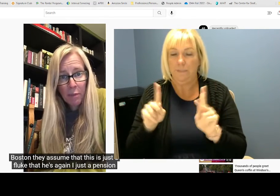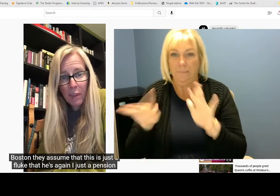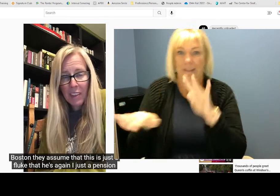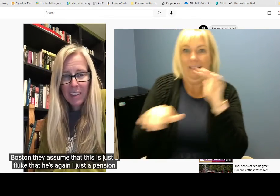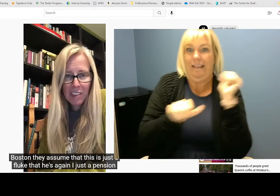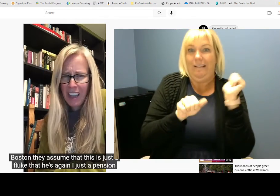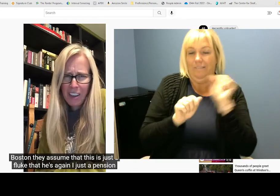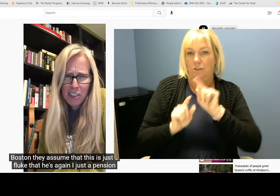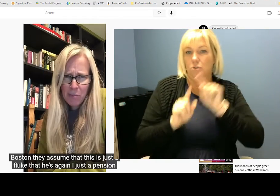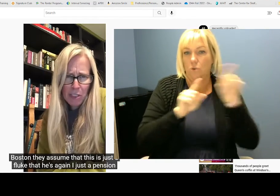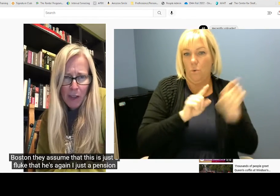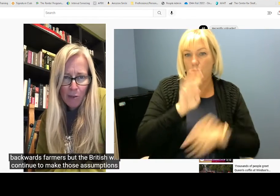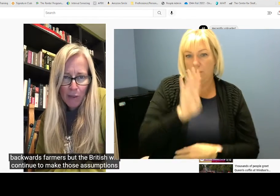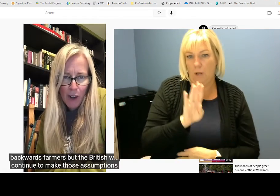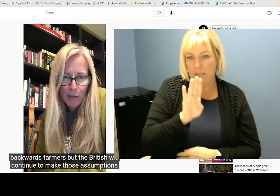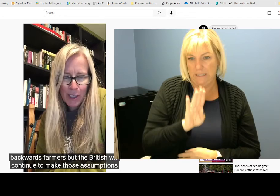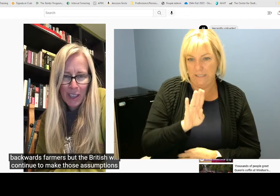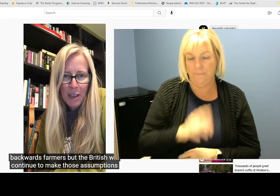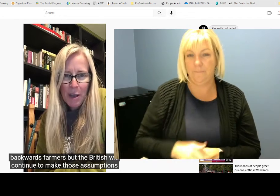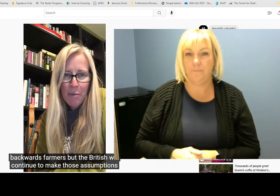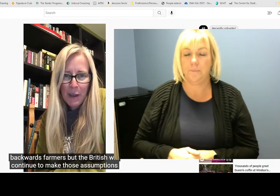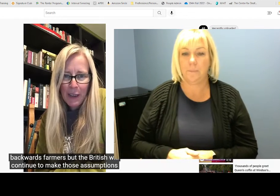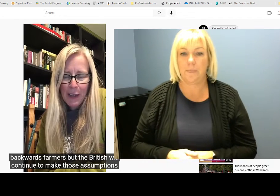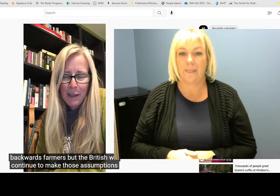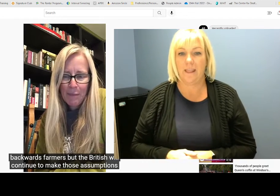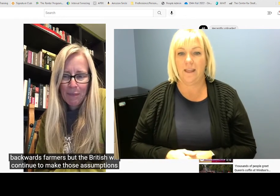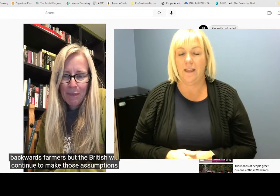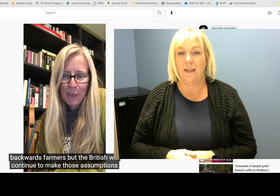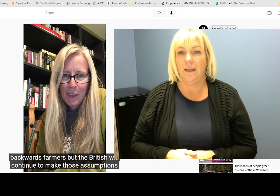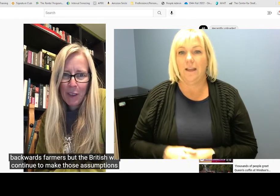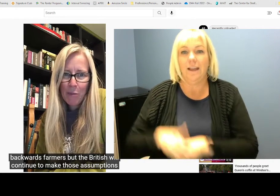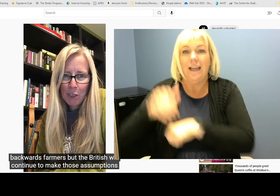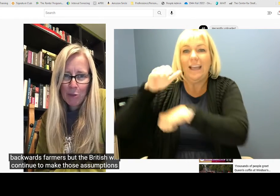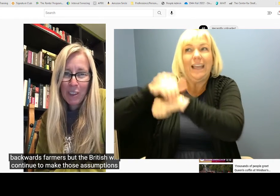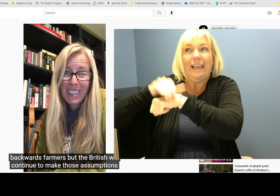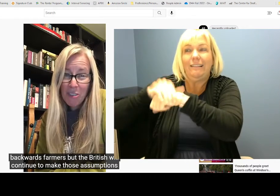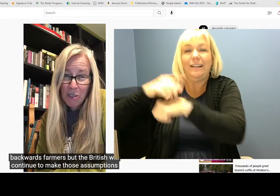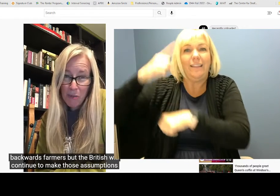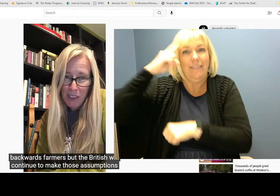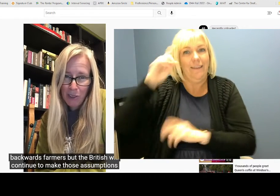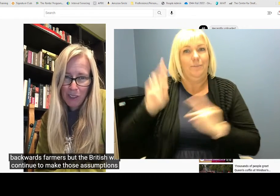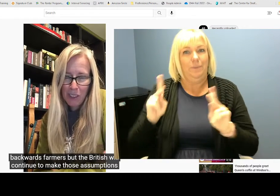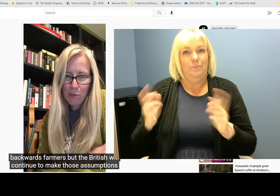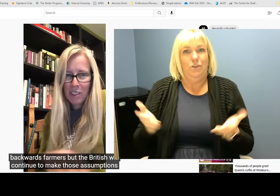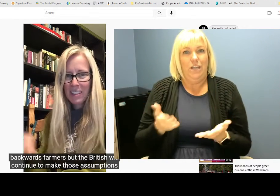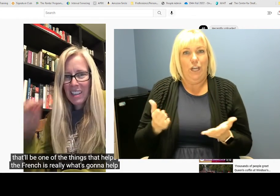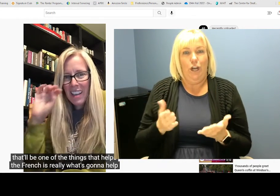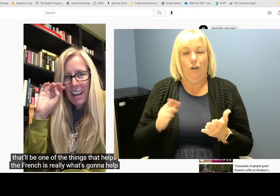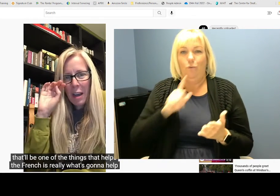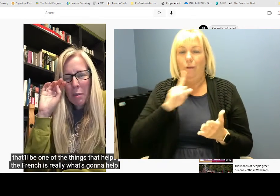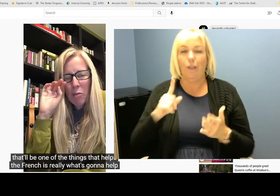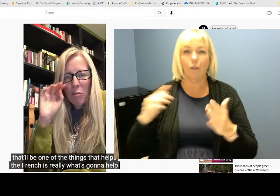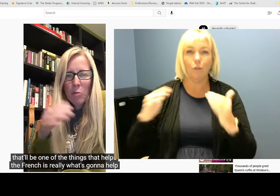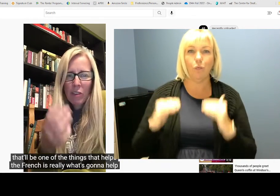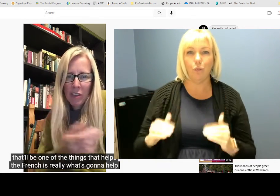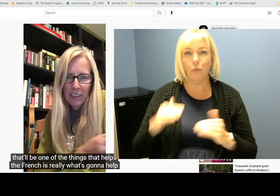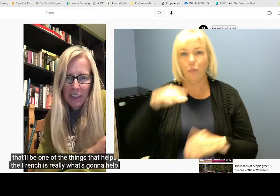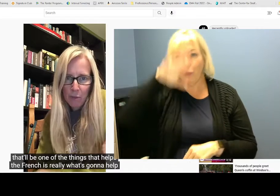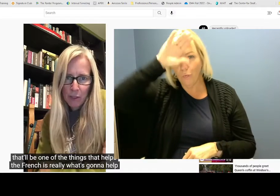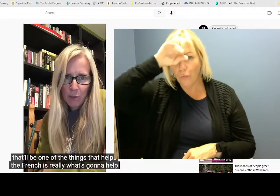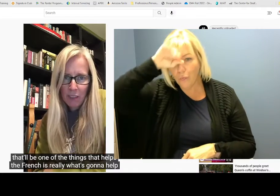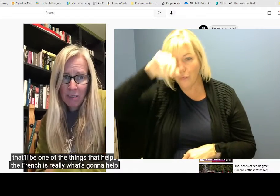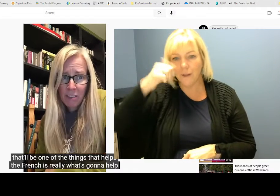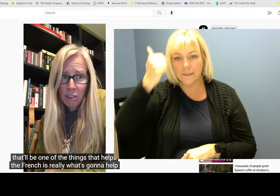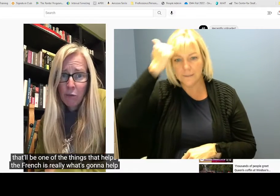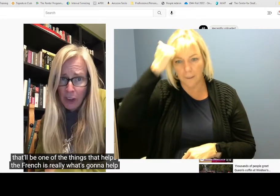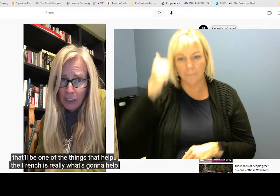fluke, that these, again, are just a bunch of backwoods farmers. But the British will continue to make those assumptions. It will be one of the things that